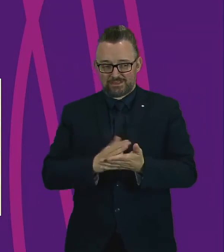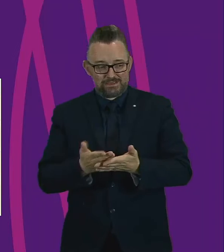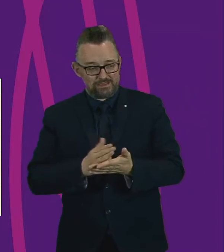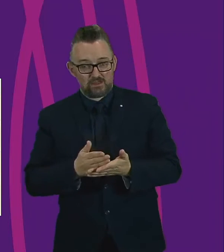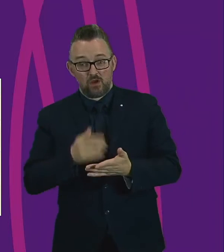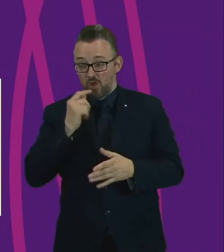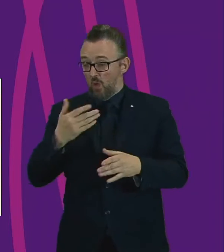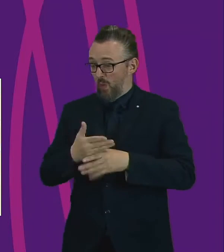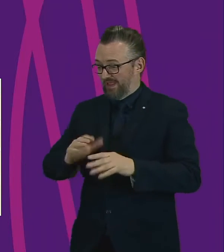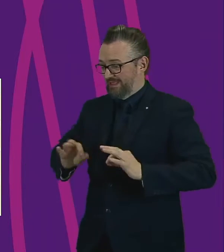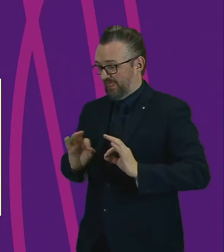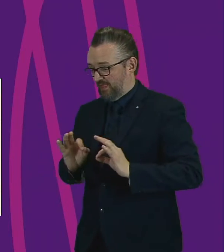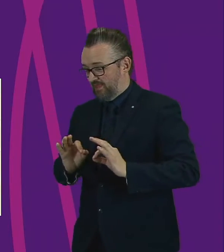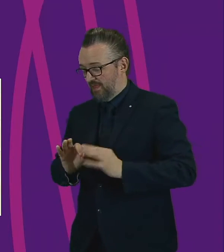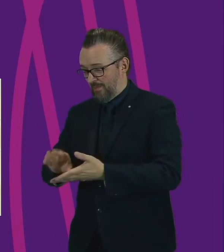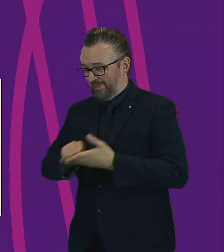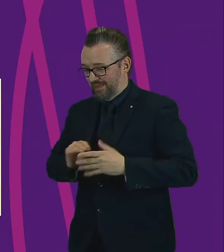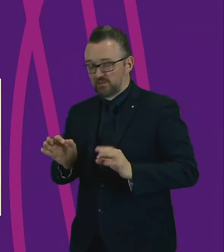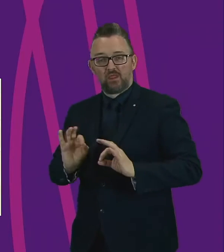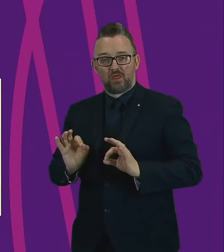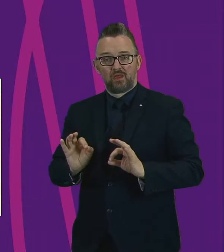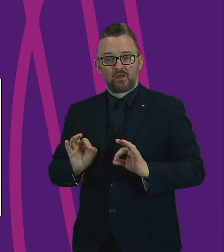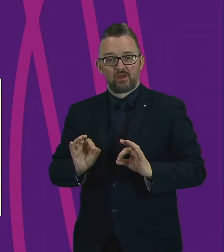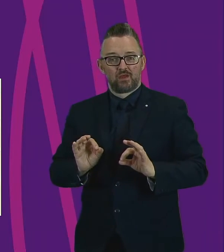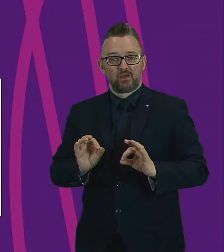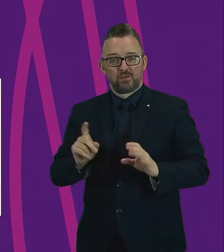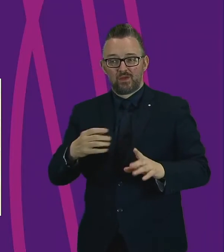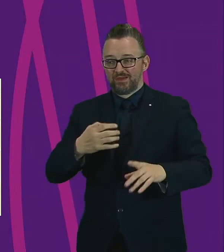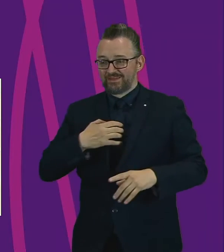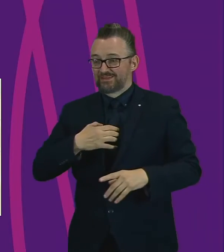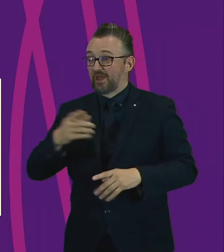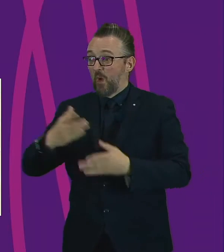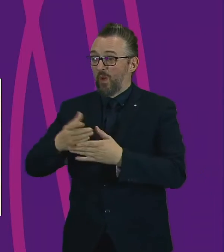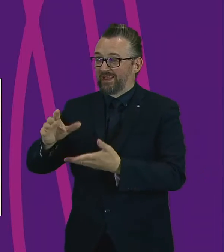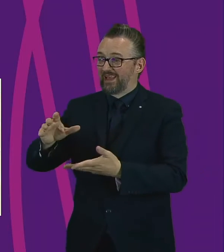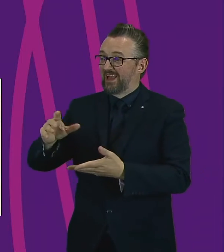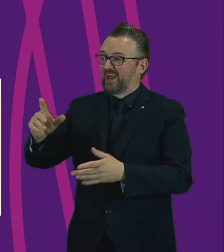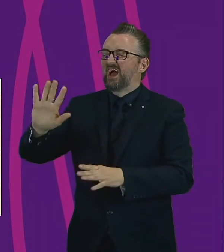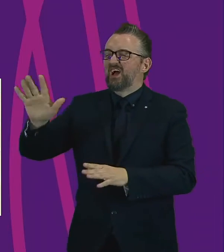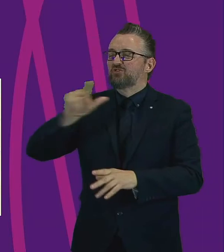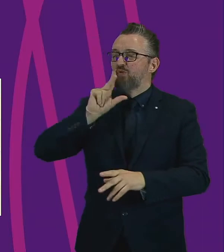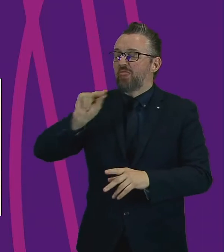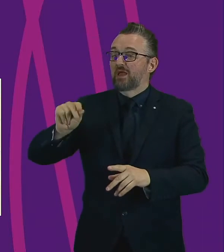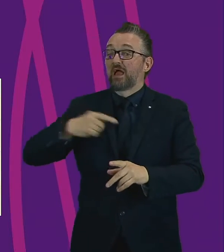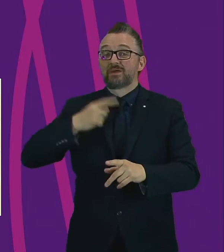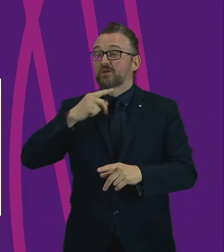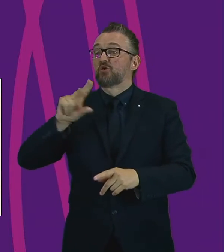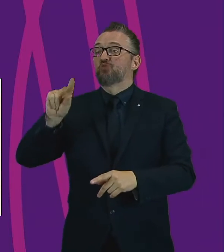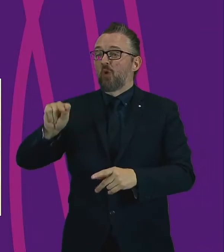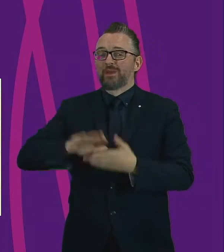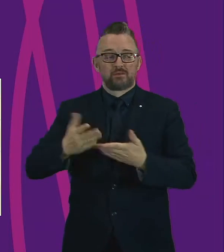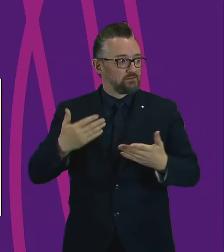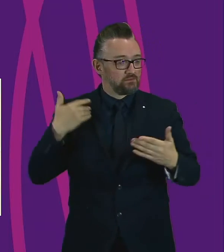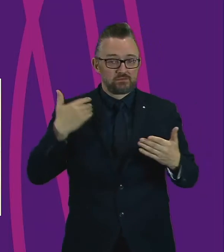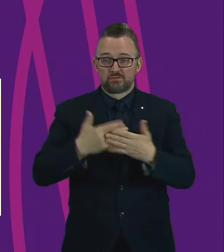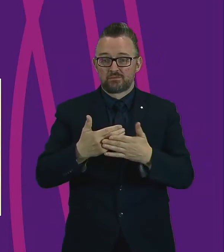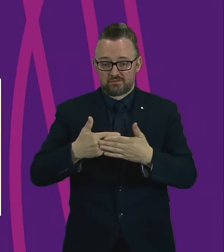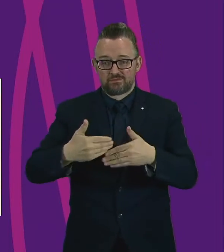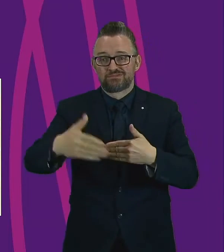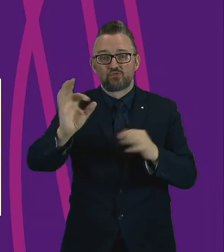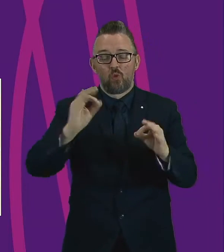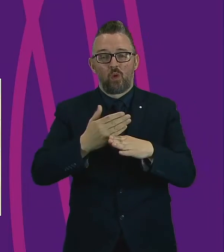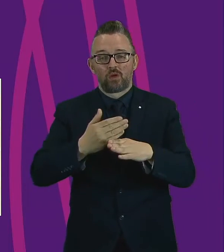not working, you're not earning, of being afraid to turn down work just in case it's the last job for a while. So I'm particularly